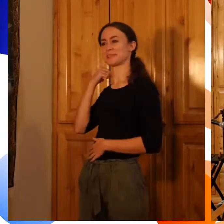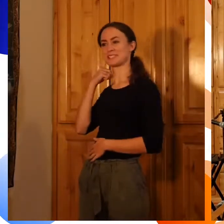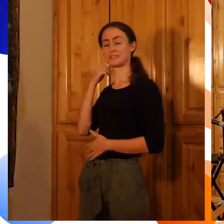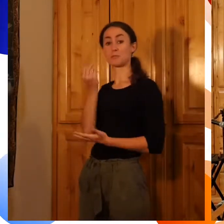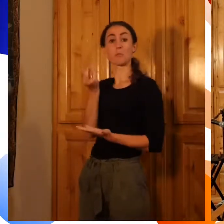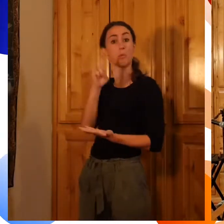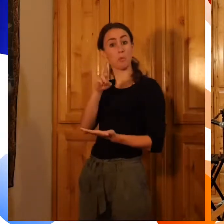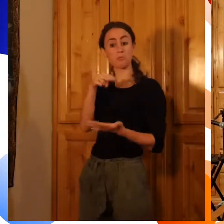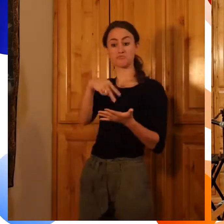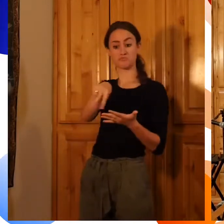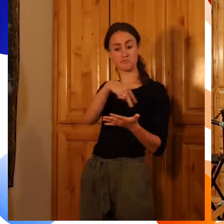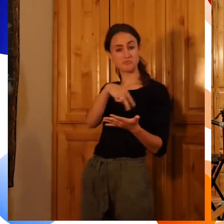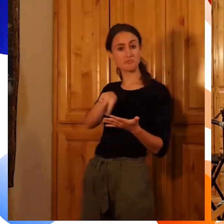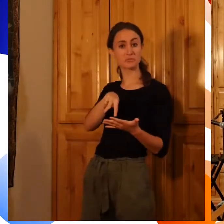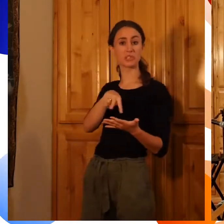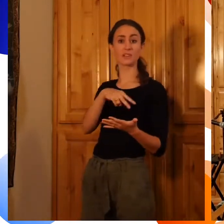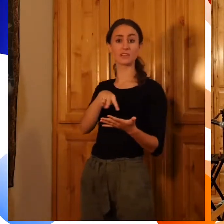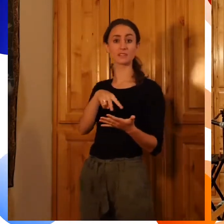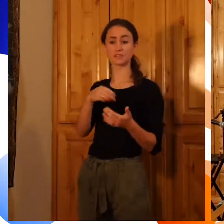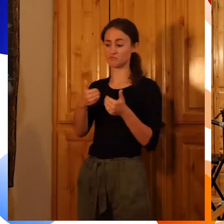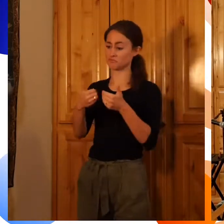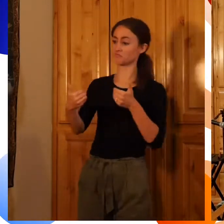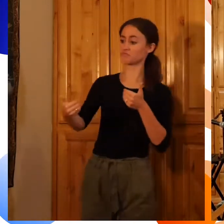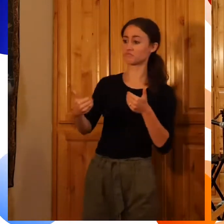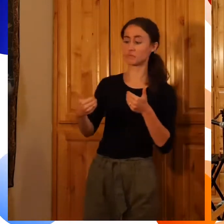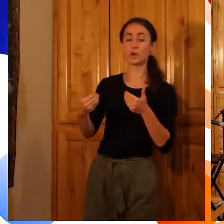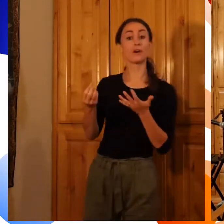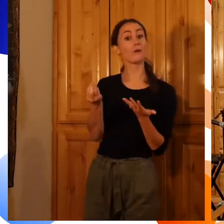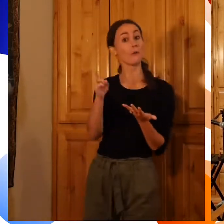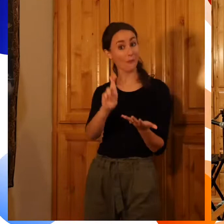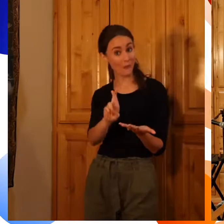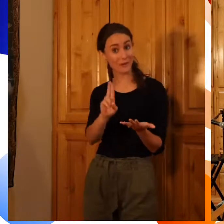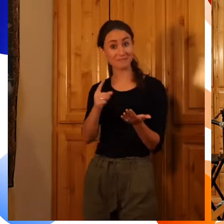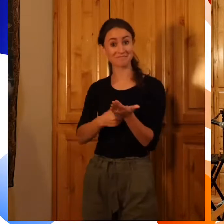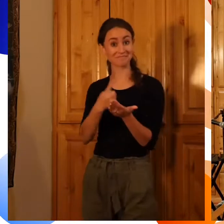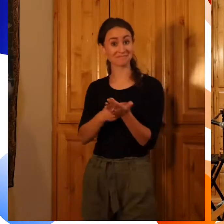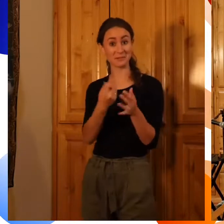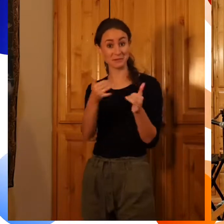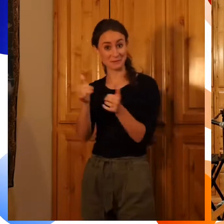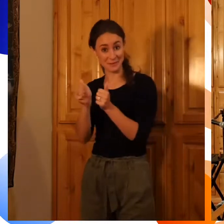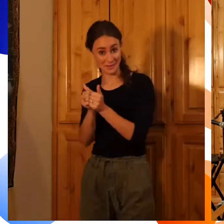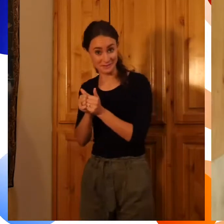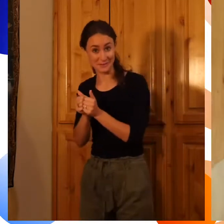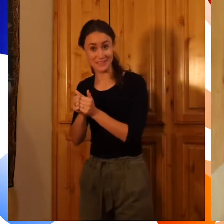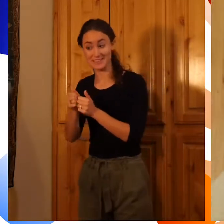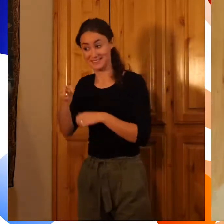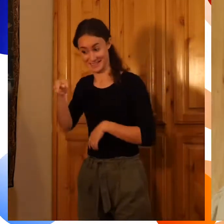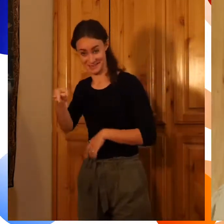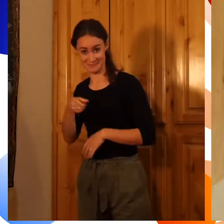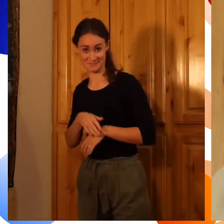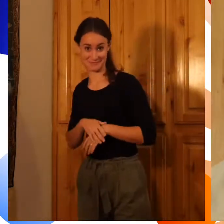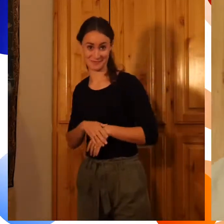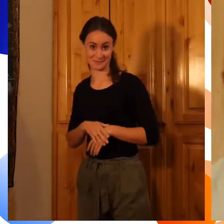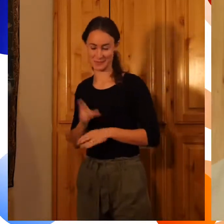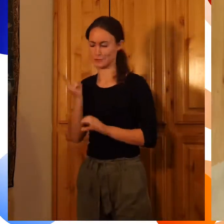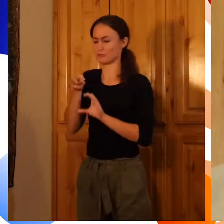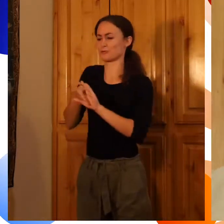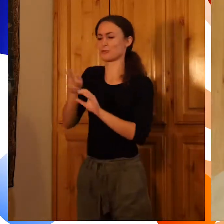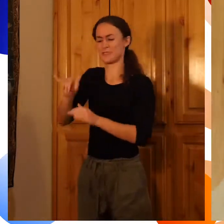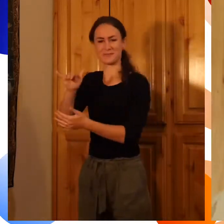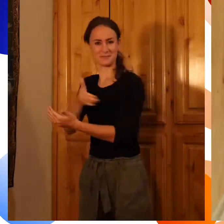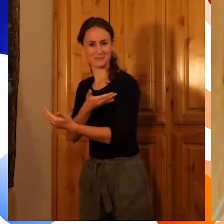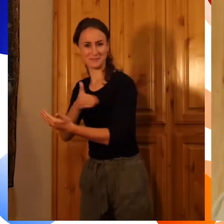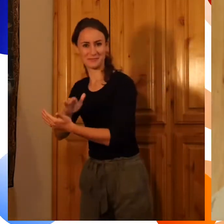did in those days, or to play along, if they had an instrument with them. And Donald played one that everyone from the village knew. It was